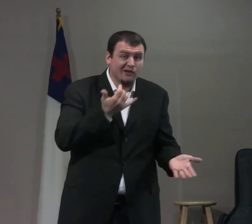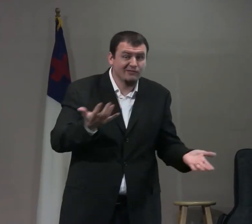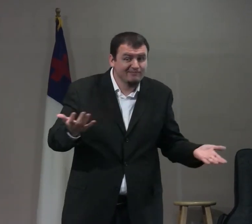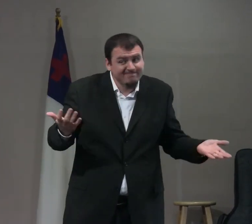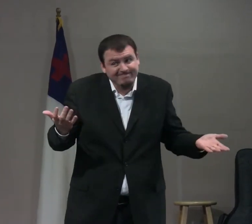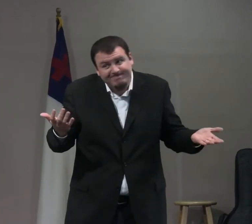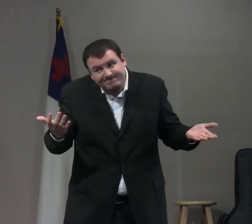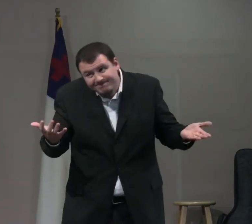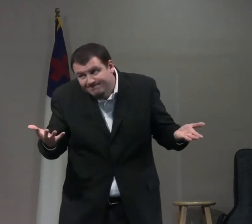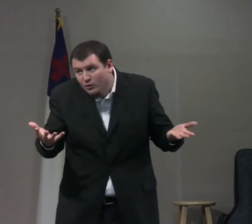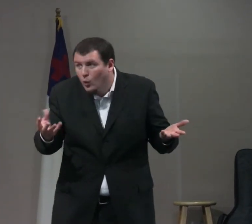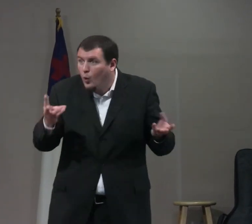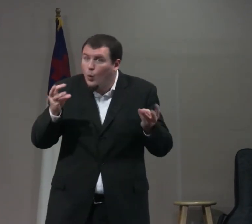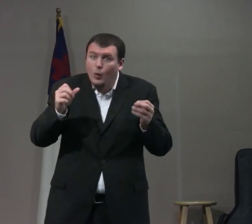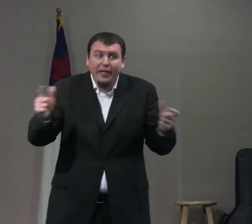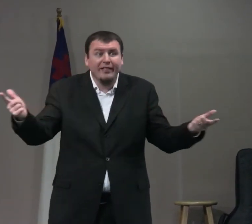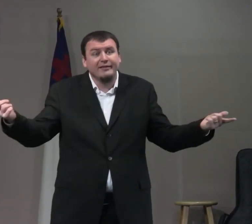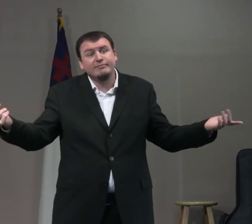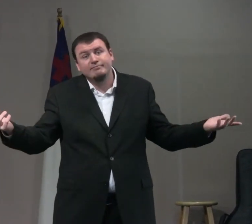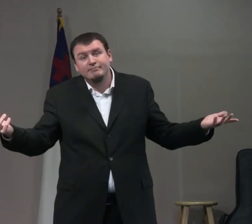when we make a decision, it's right or wrong.